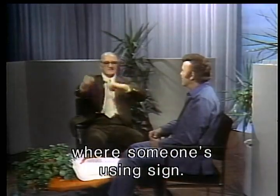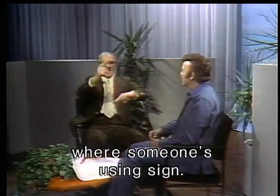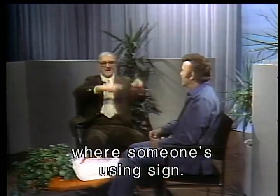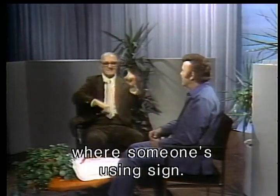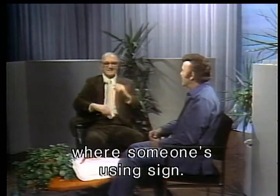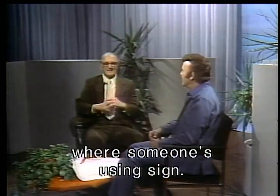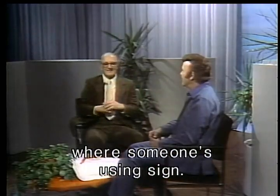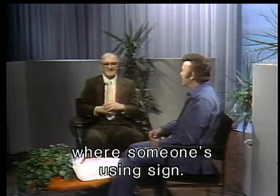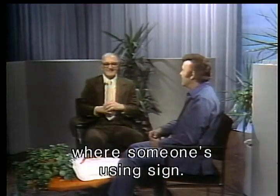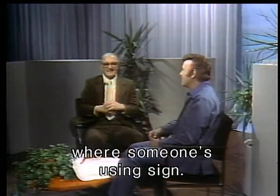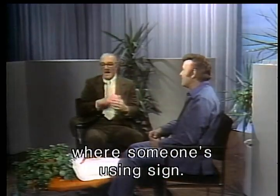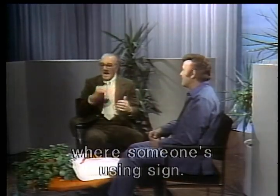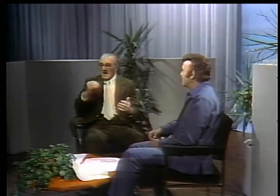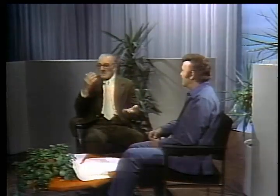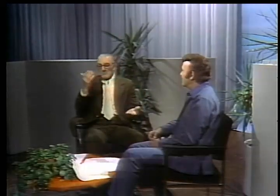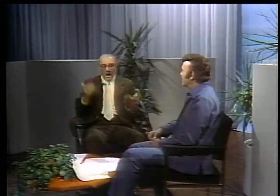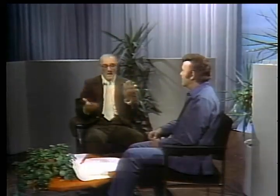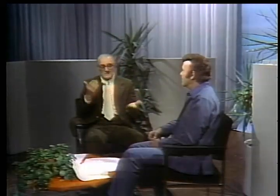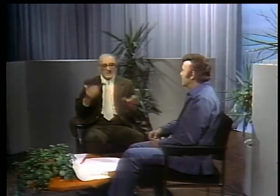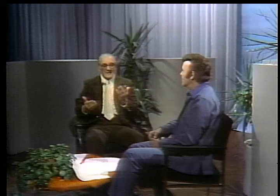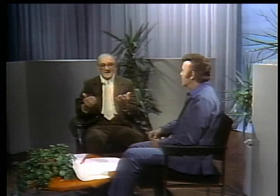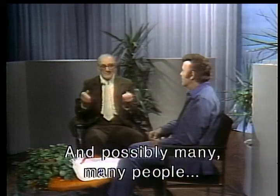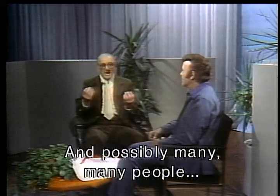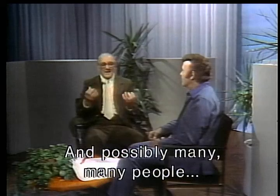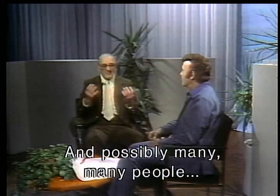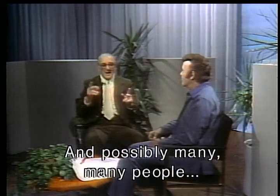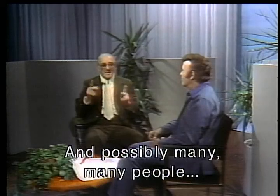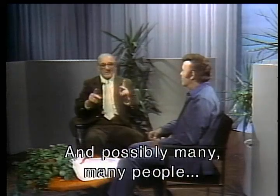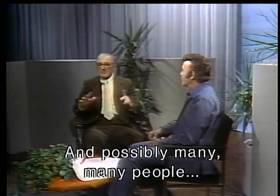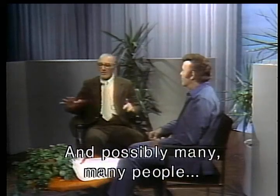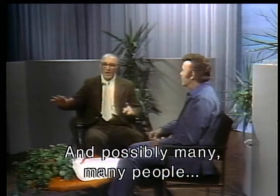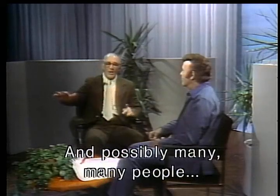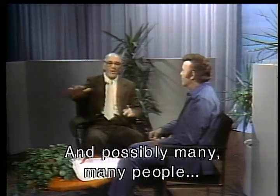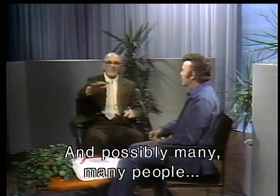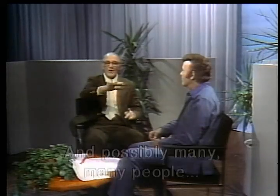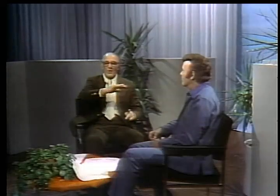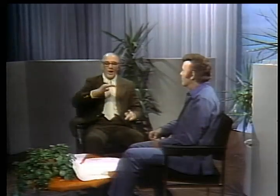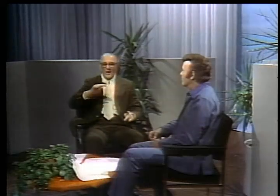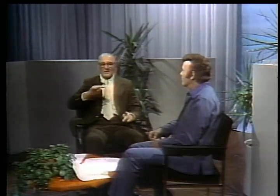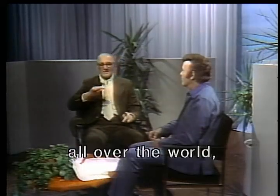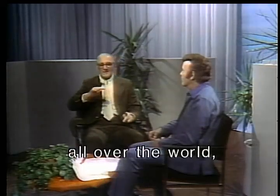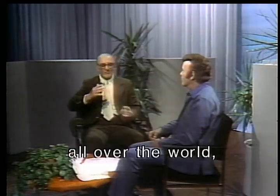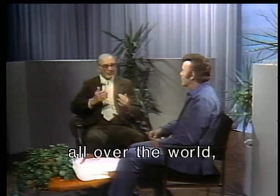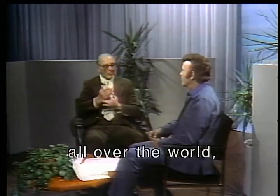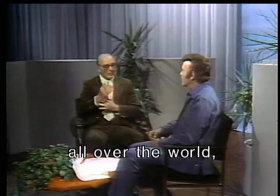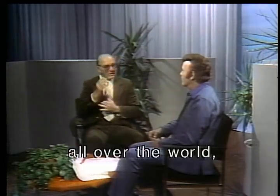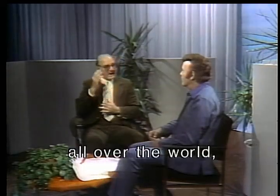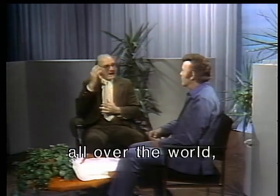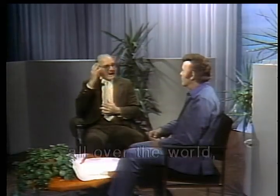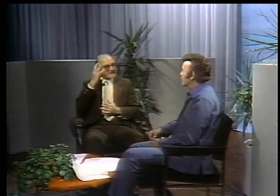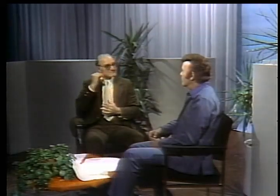signs, and possibly many, many people all over the world through